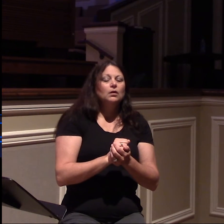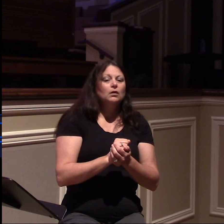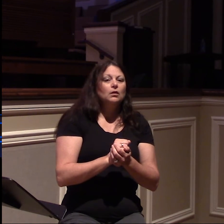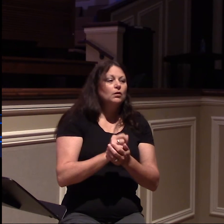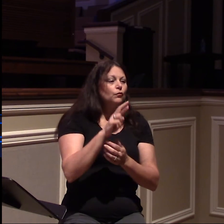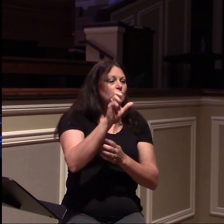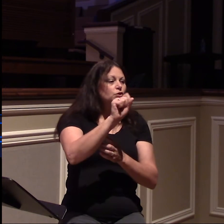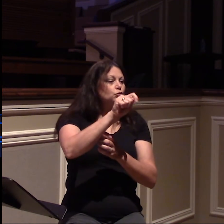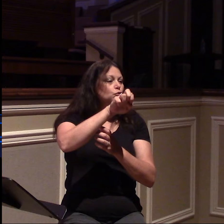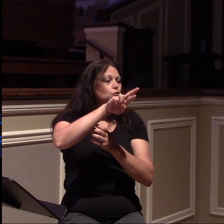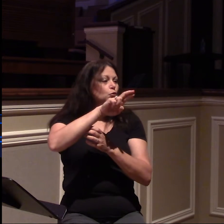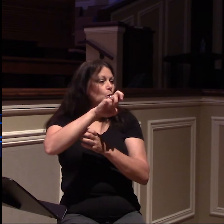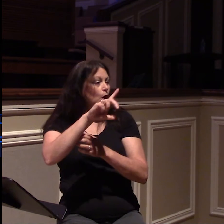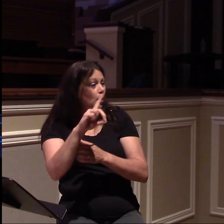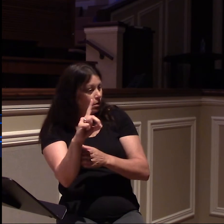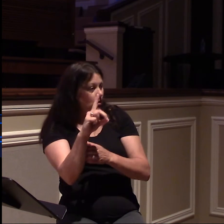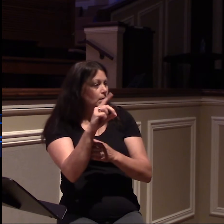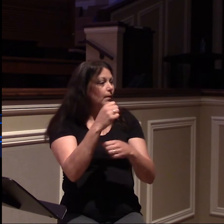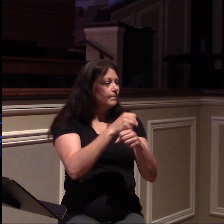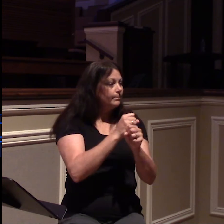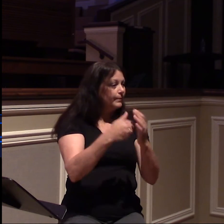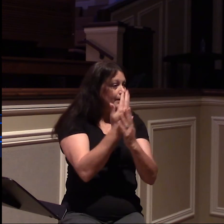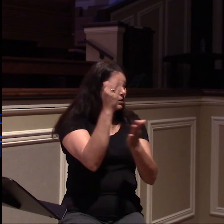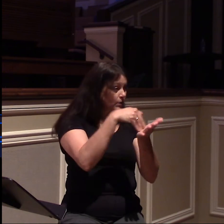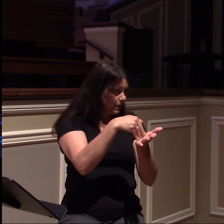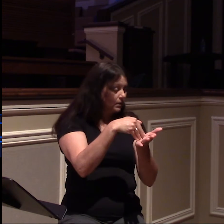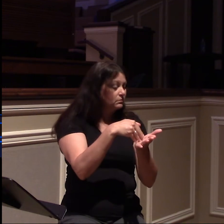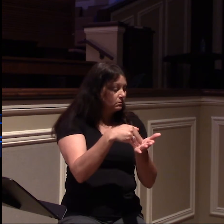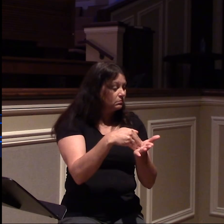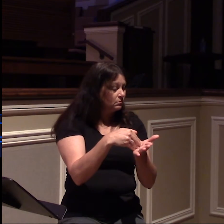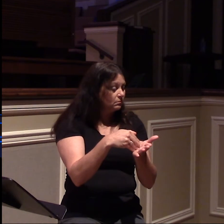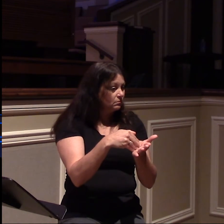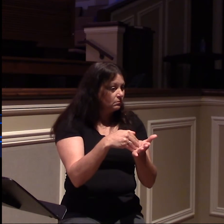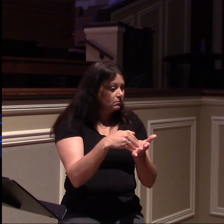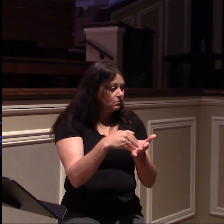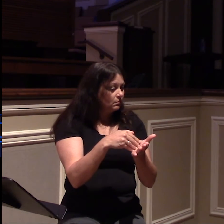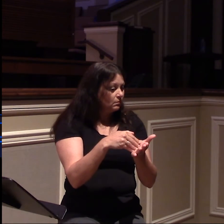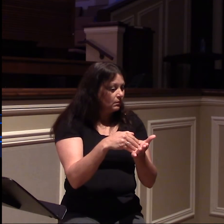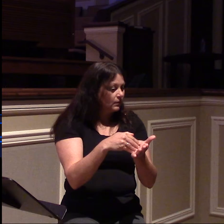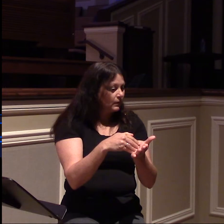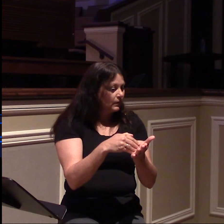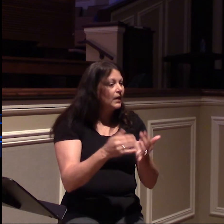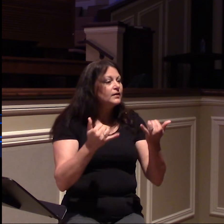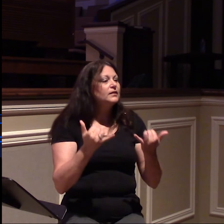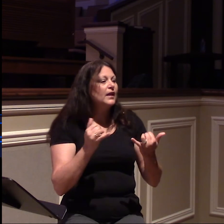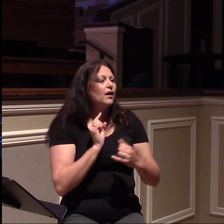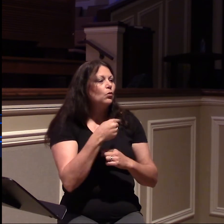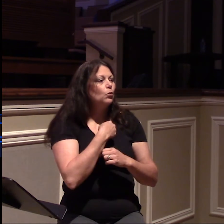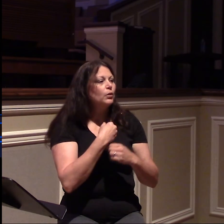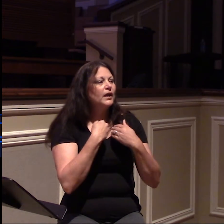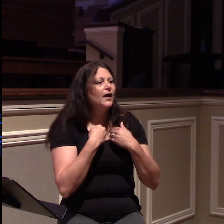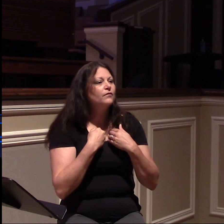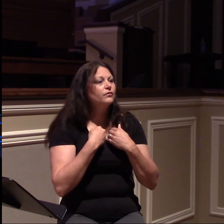made possible once again through the power of Christ, the ultimate human. And then here's what happens to us. I love this Trinitarian nature